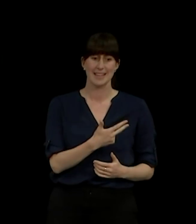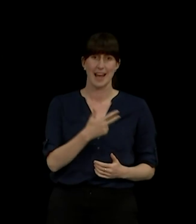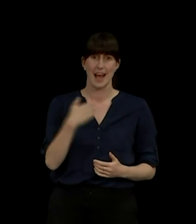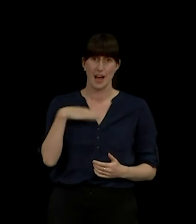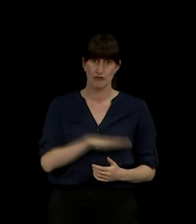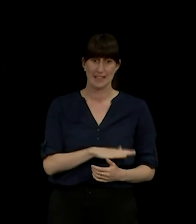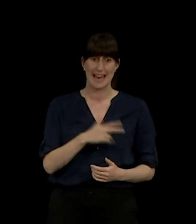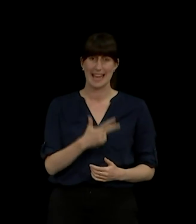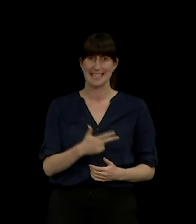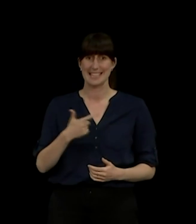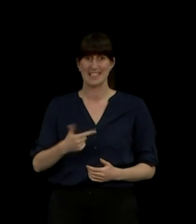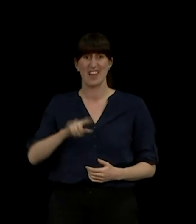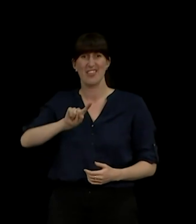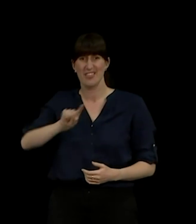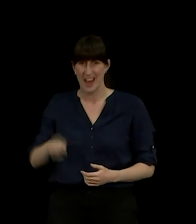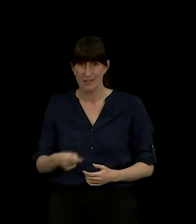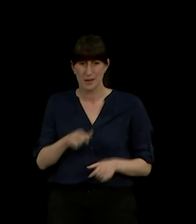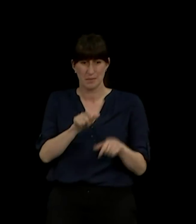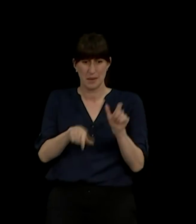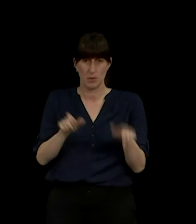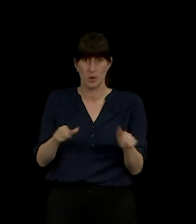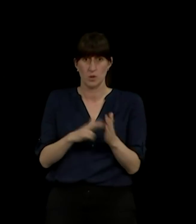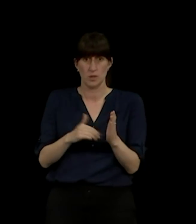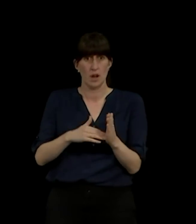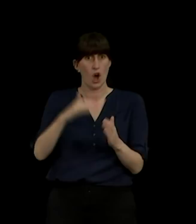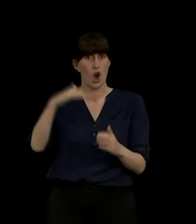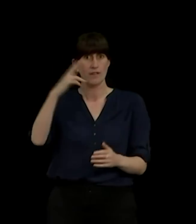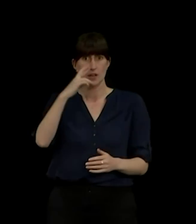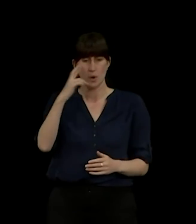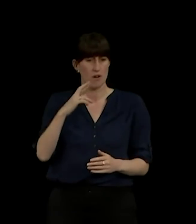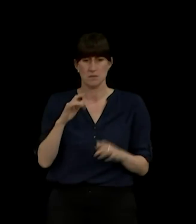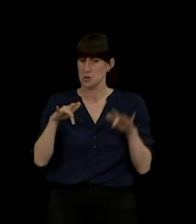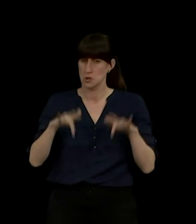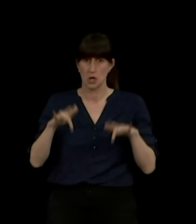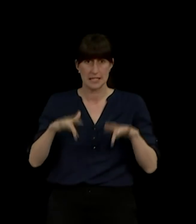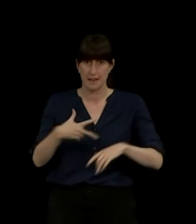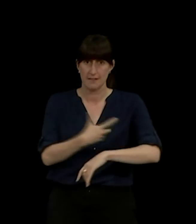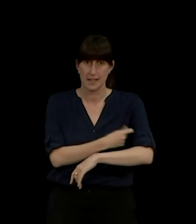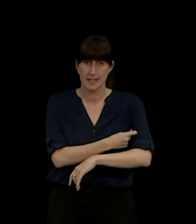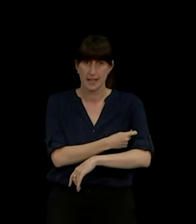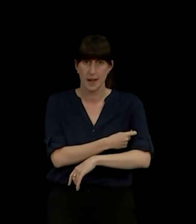887,000 eligible New Zealanders who haven't been vaccinated. But on the flip side,